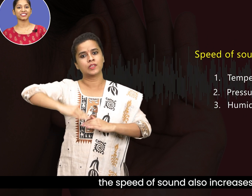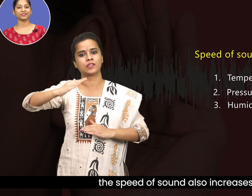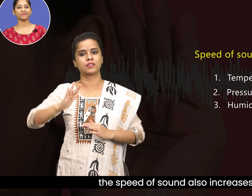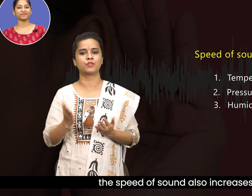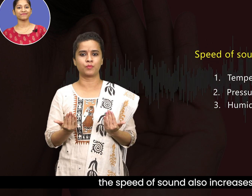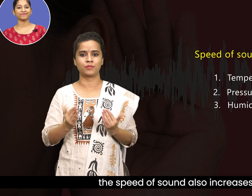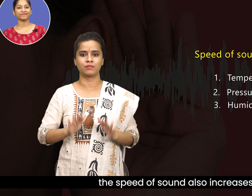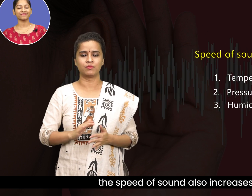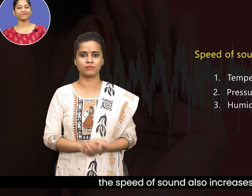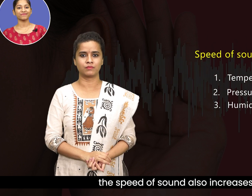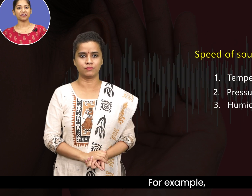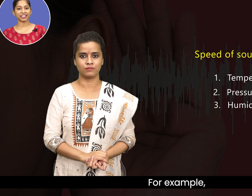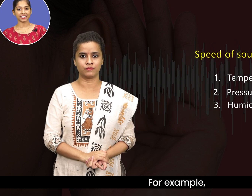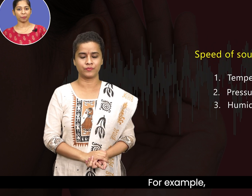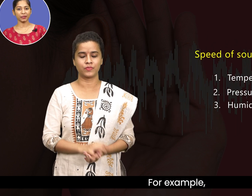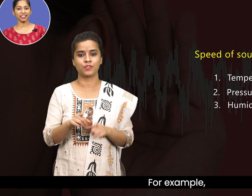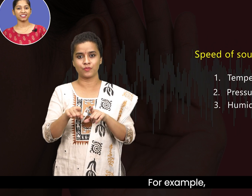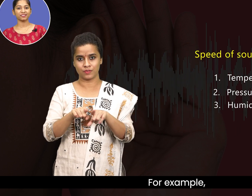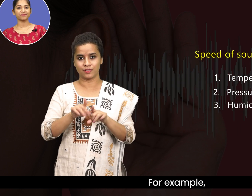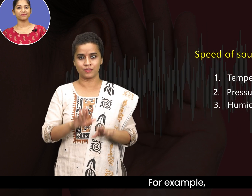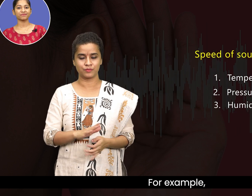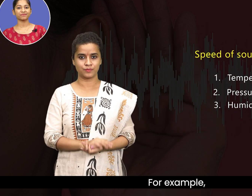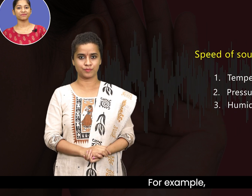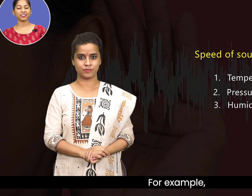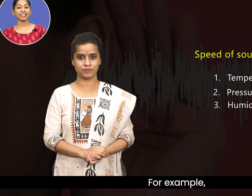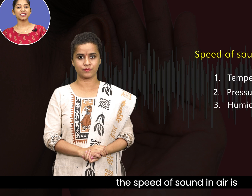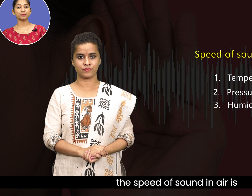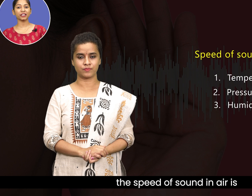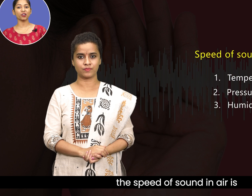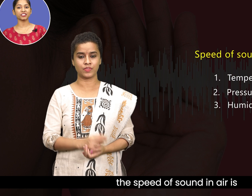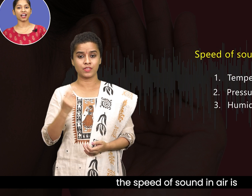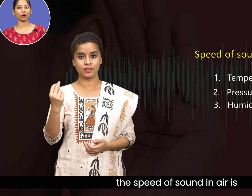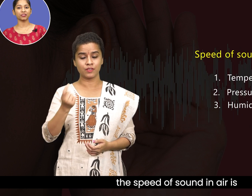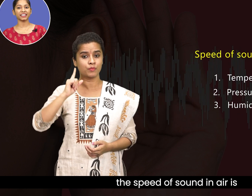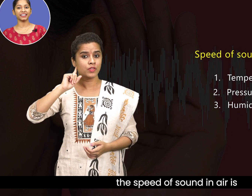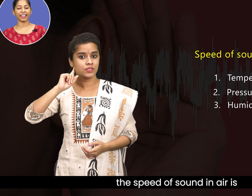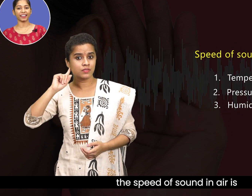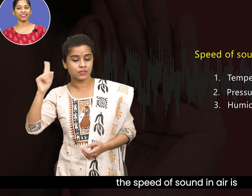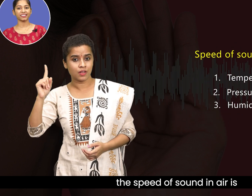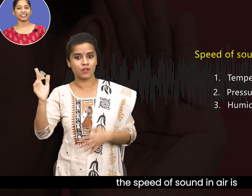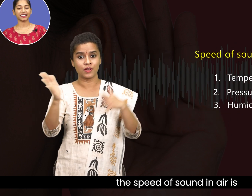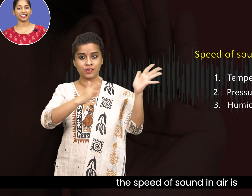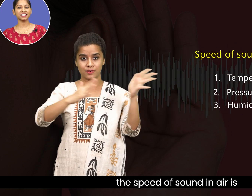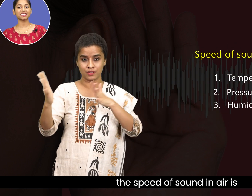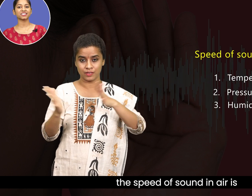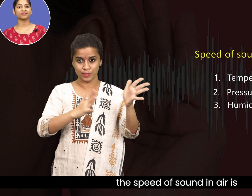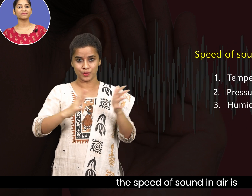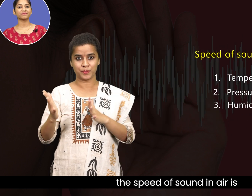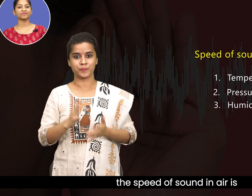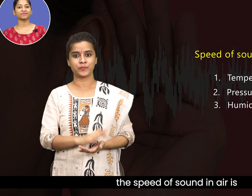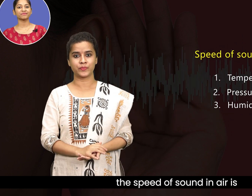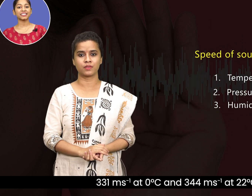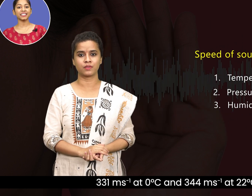increases. For example, the speed of sound in air is